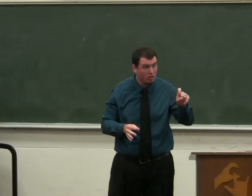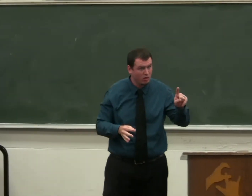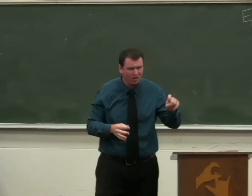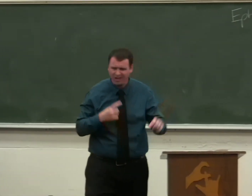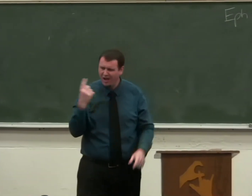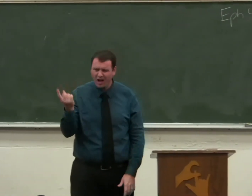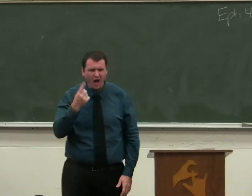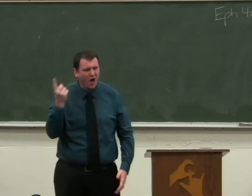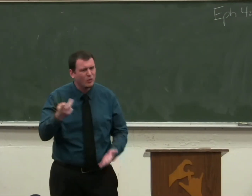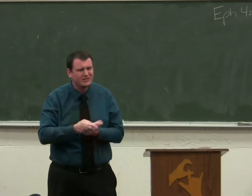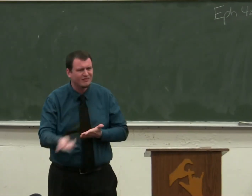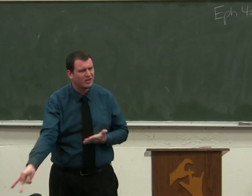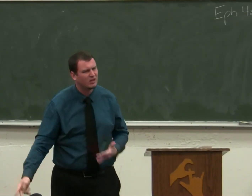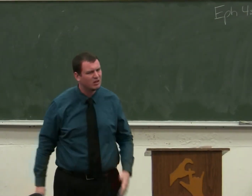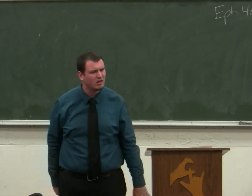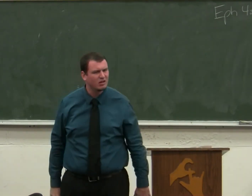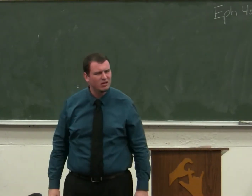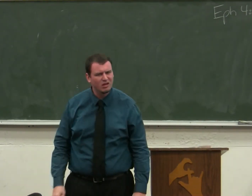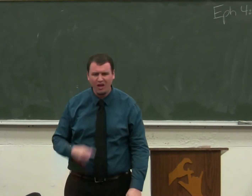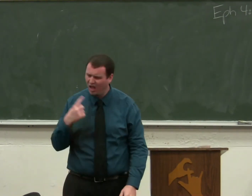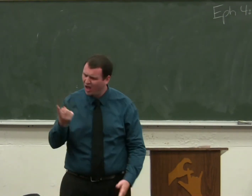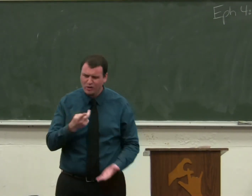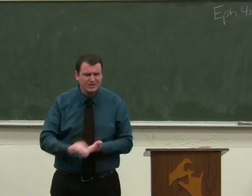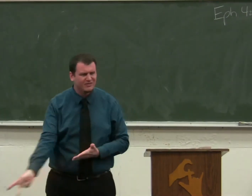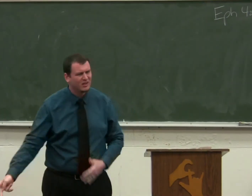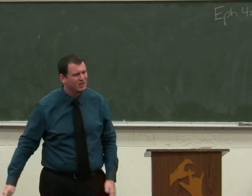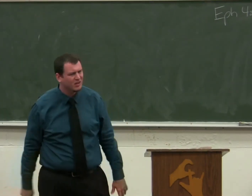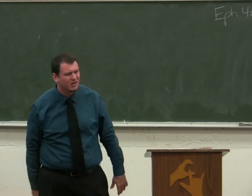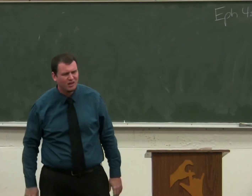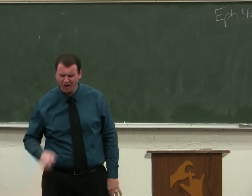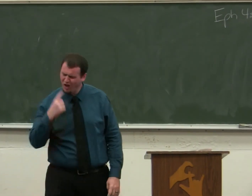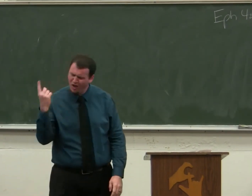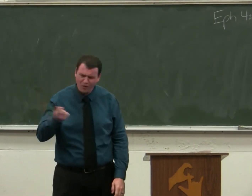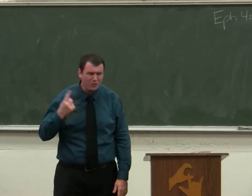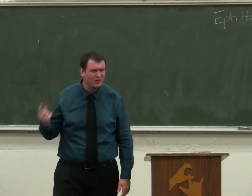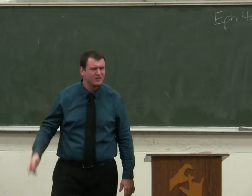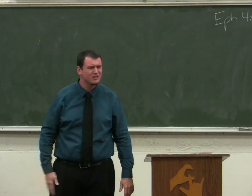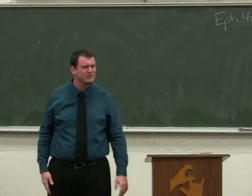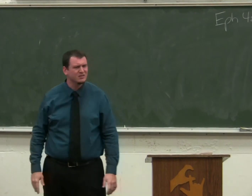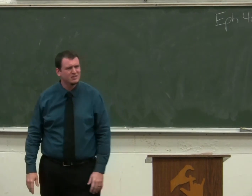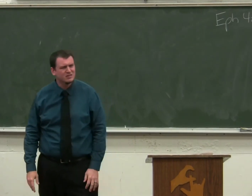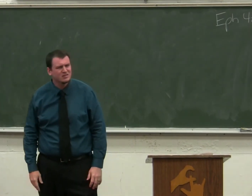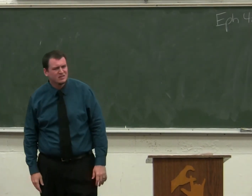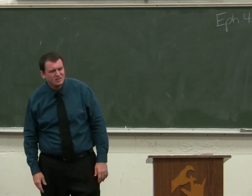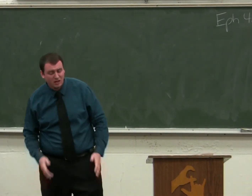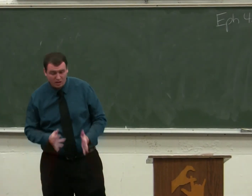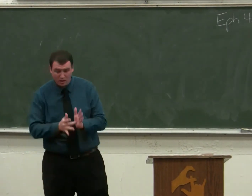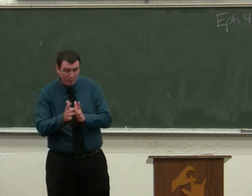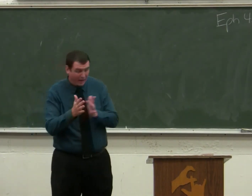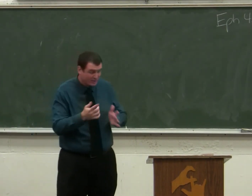You think lying is worth it? No, it always ends up failing. Always, it will fail.